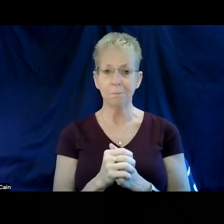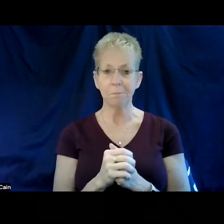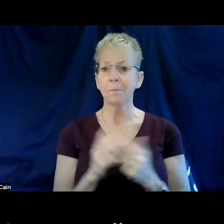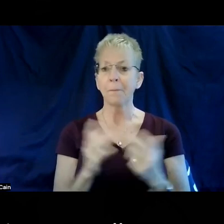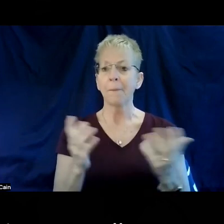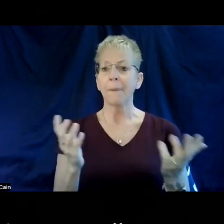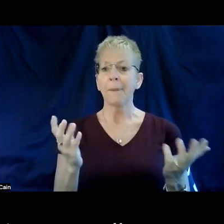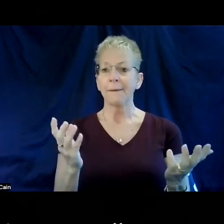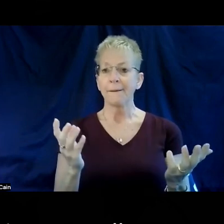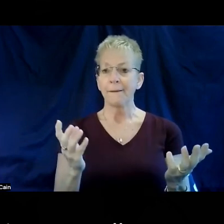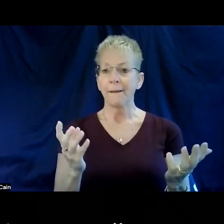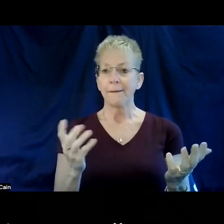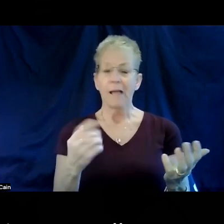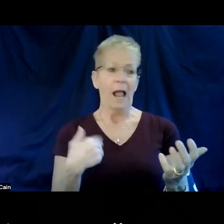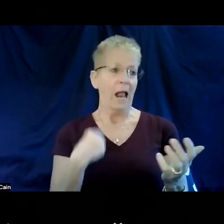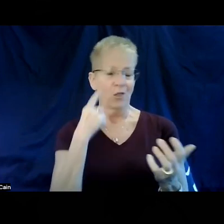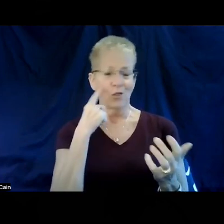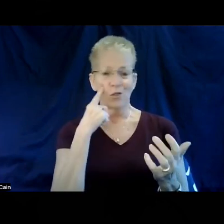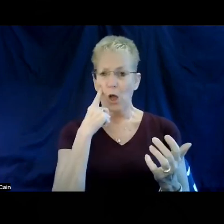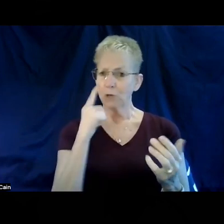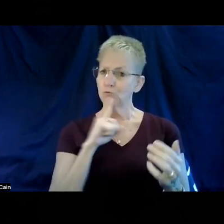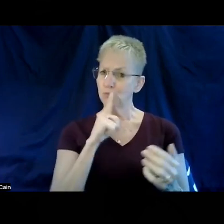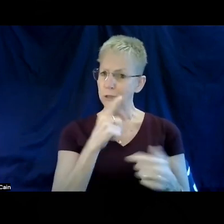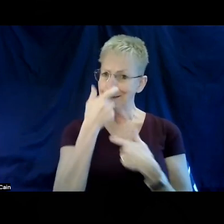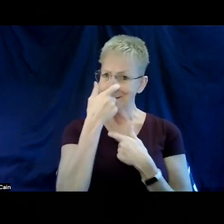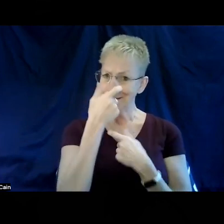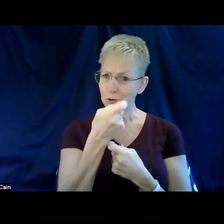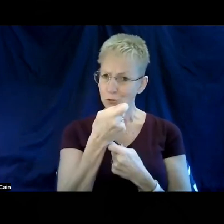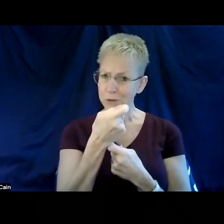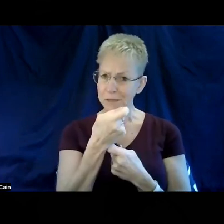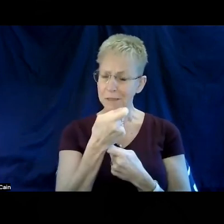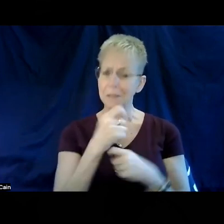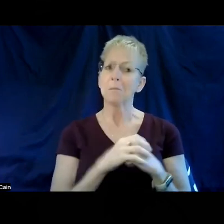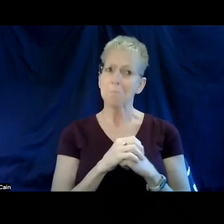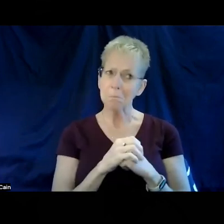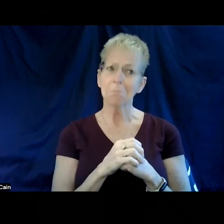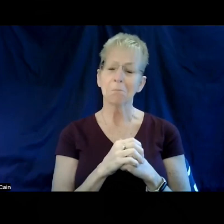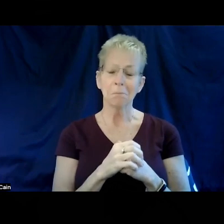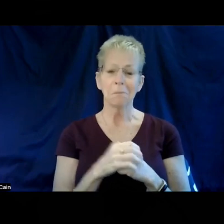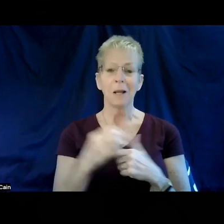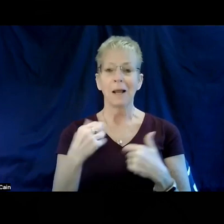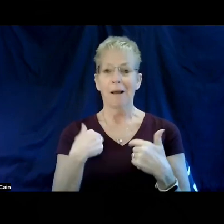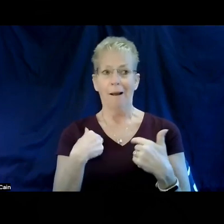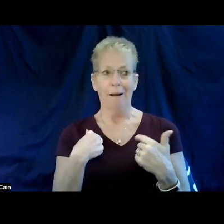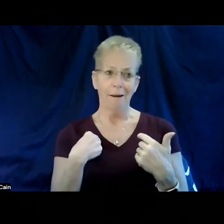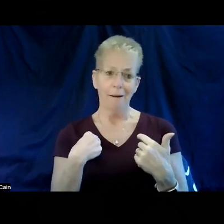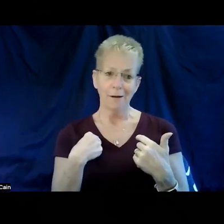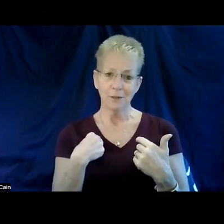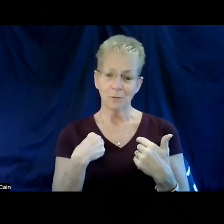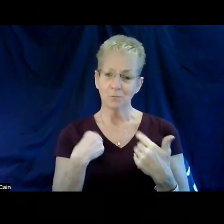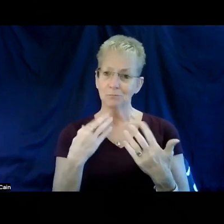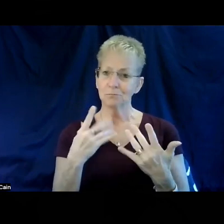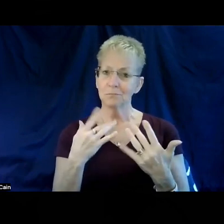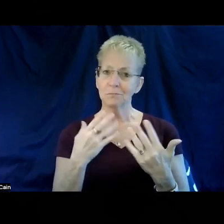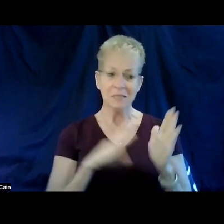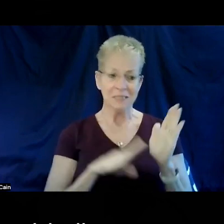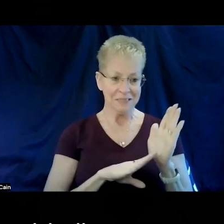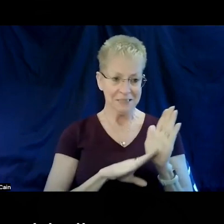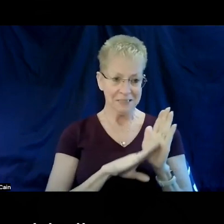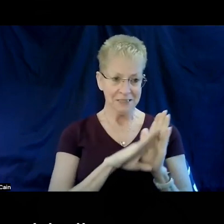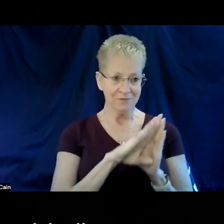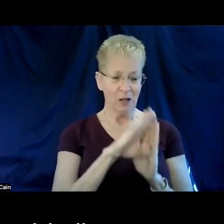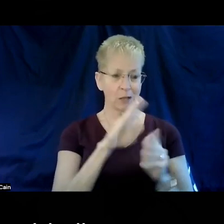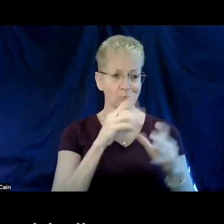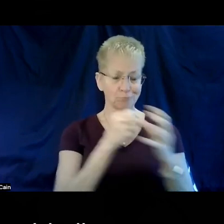trenches. And I just thought that was really interesting. And I managed to develop a part